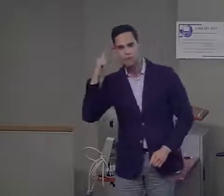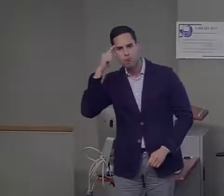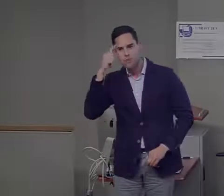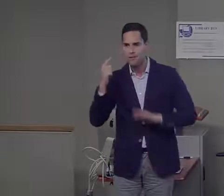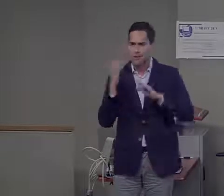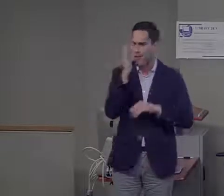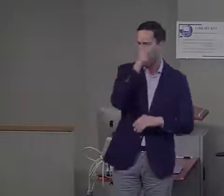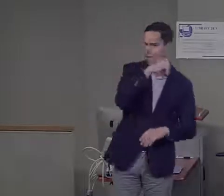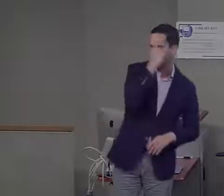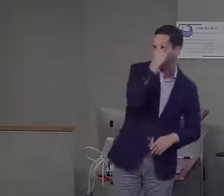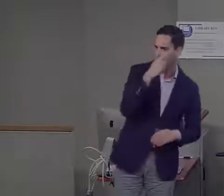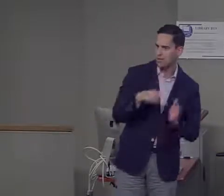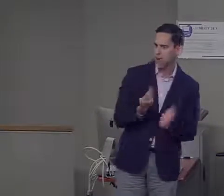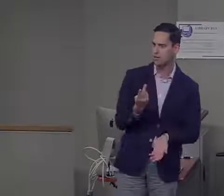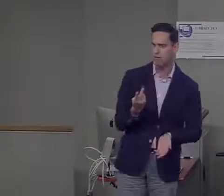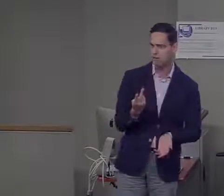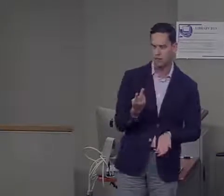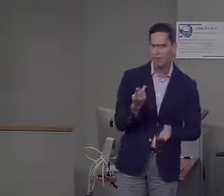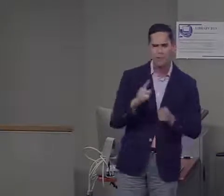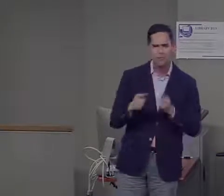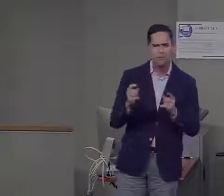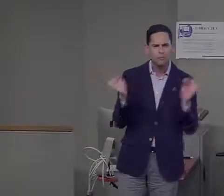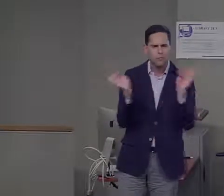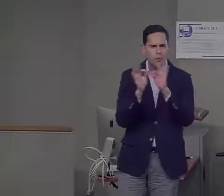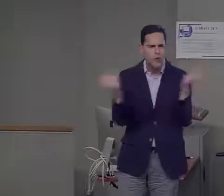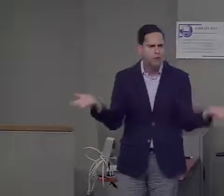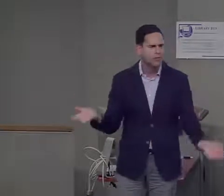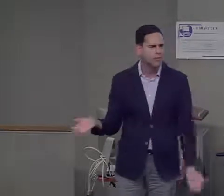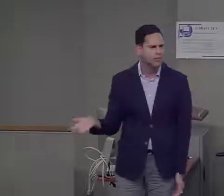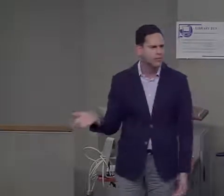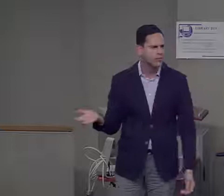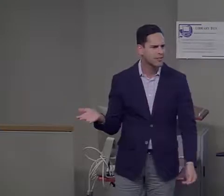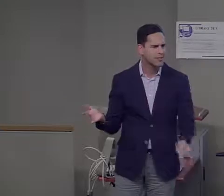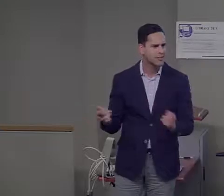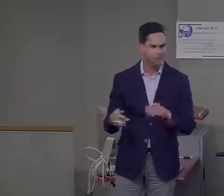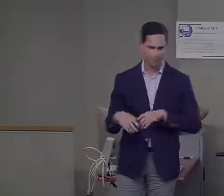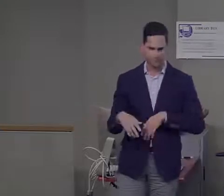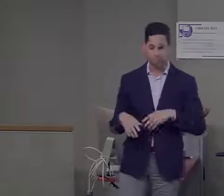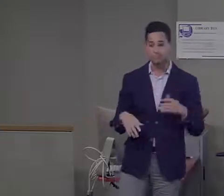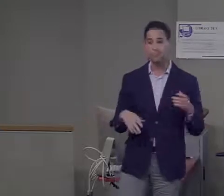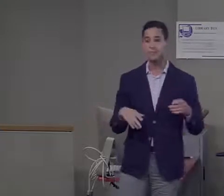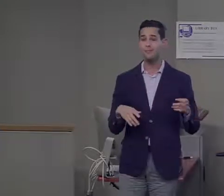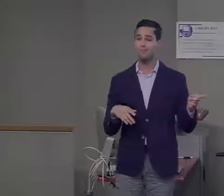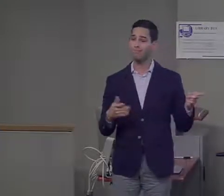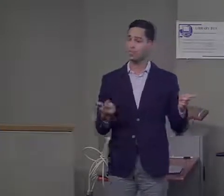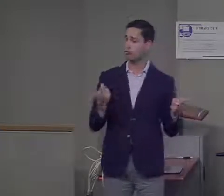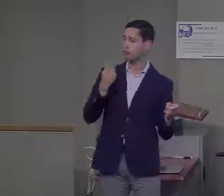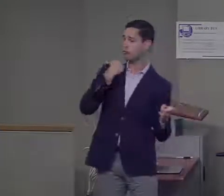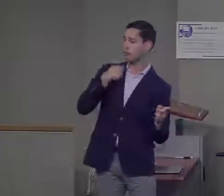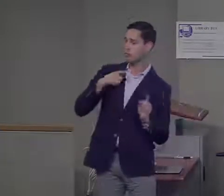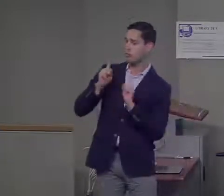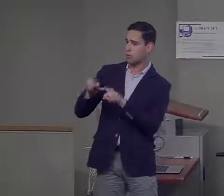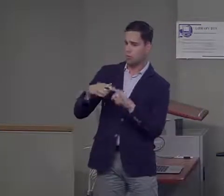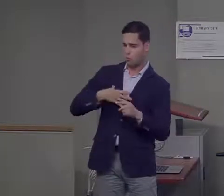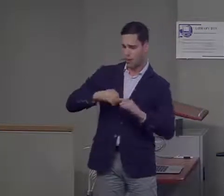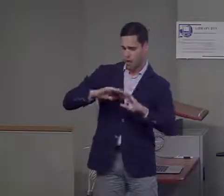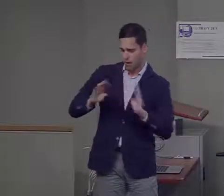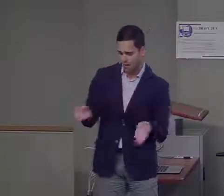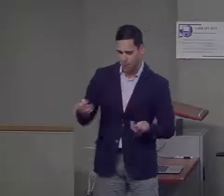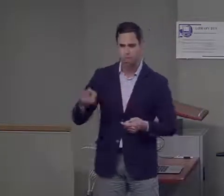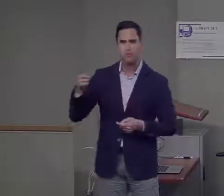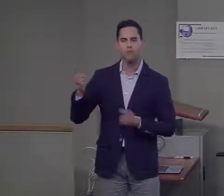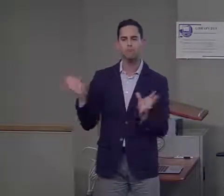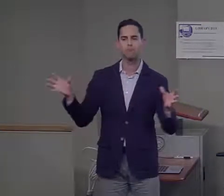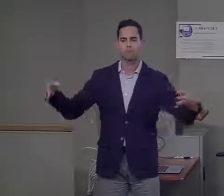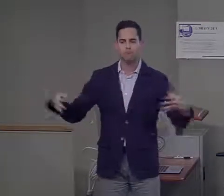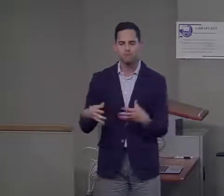And at a recent White House conference, we actually met to talk about what's going on out there. And the